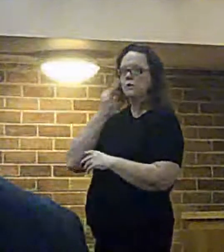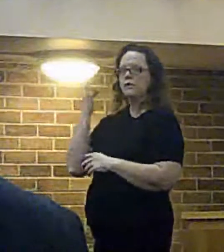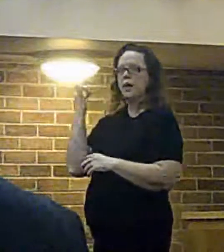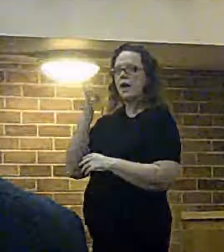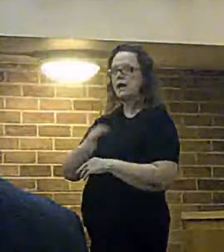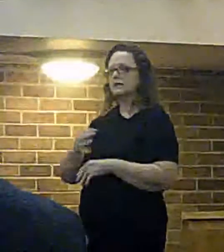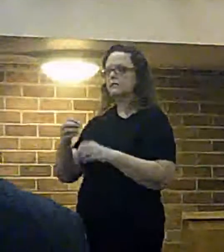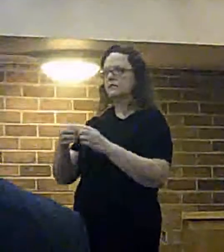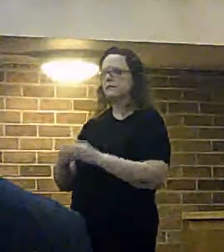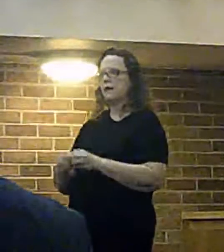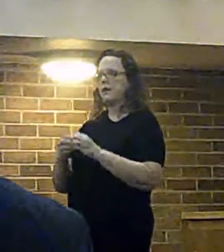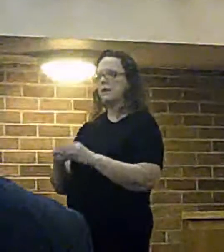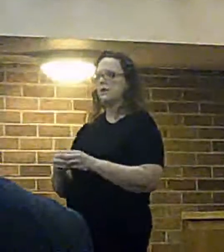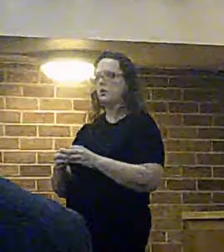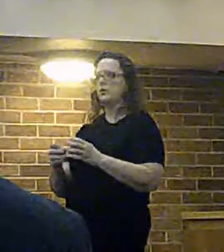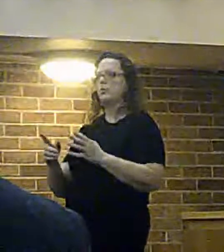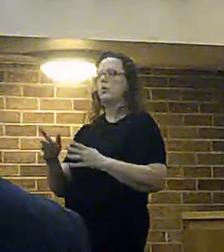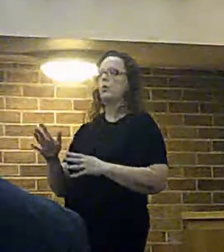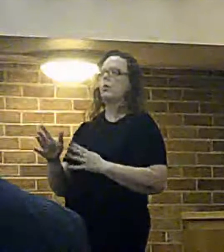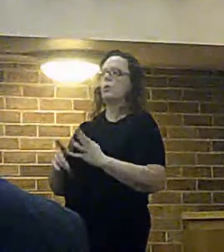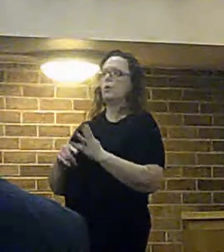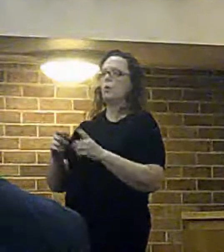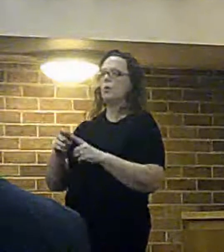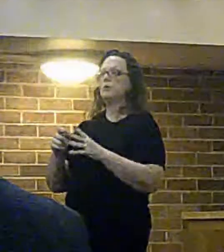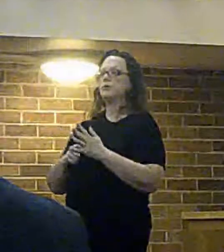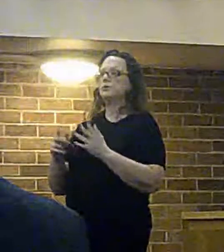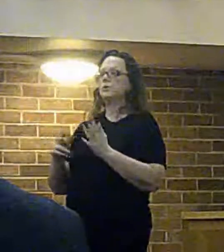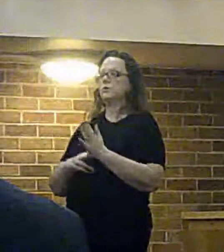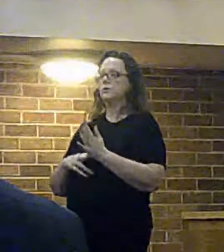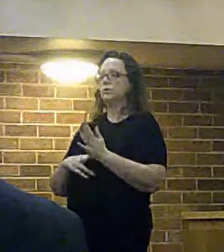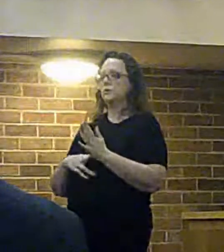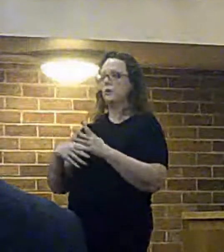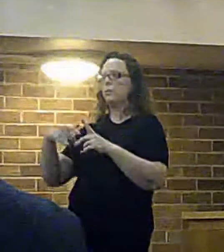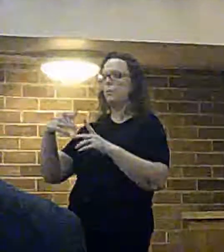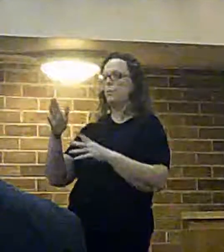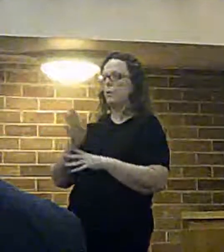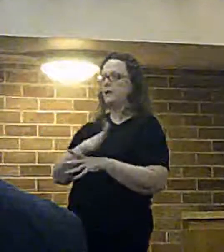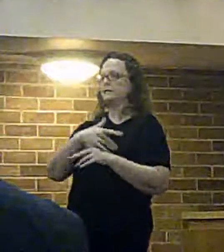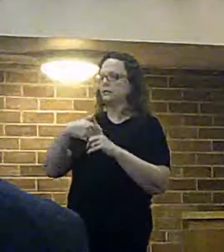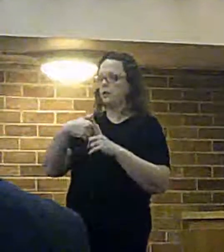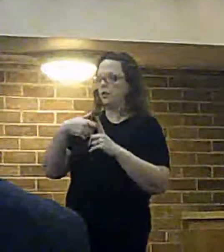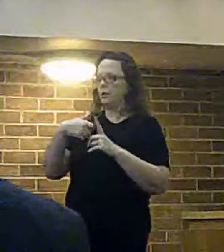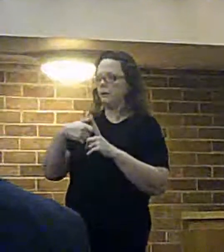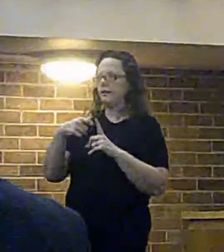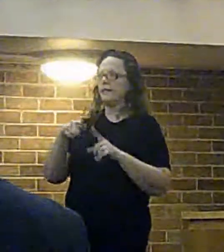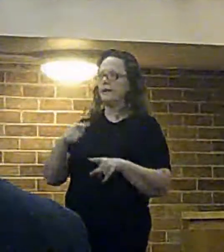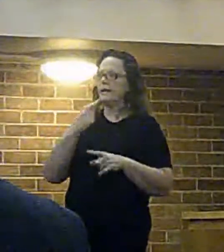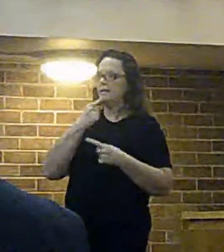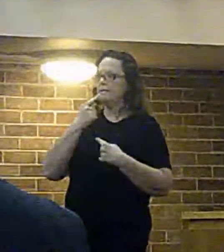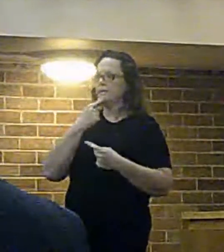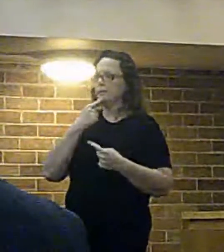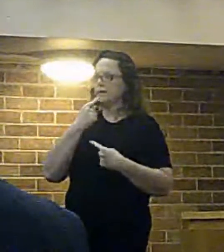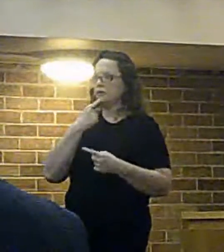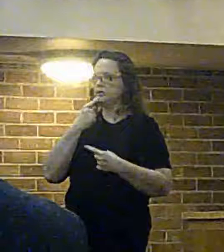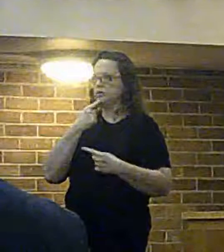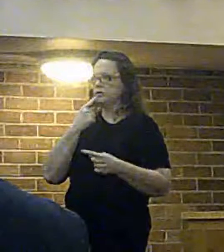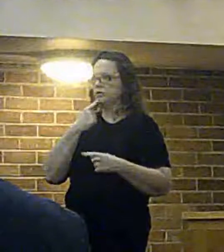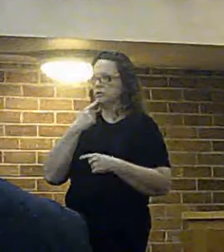value of the land in Upton and West Kirby, the value of those sites? That information has been